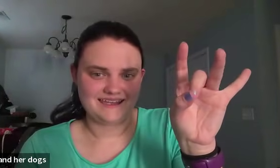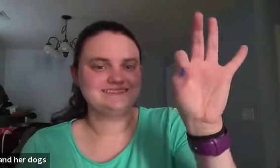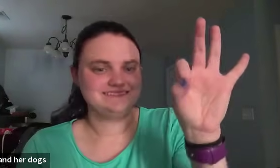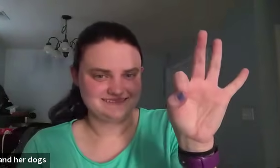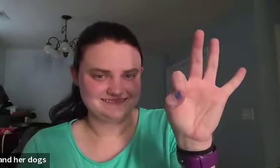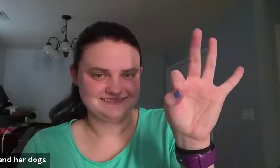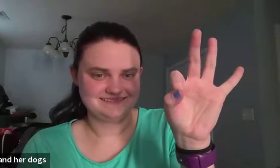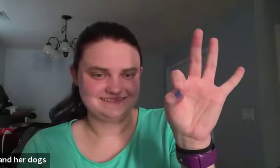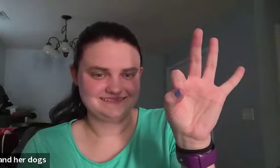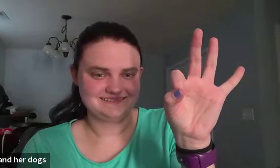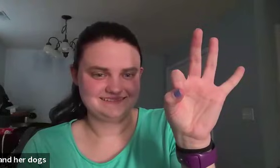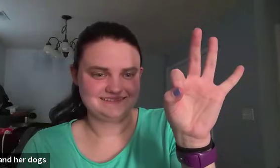9,